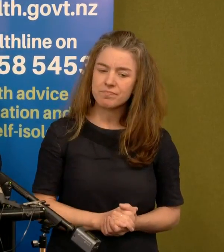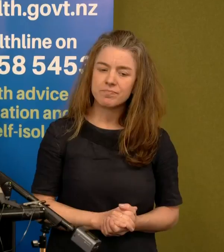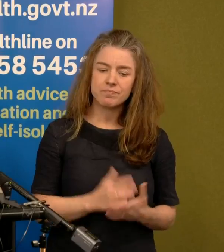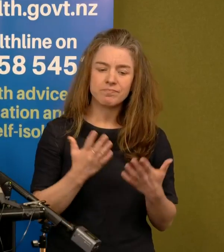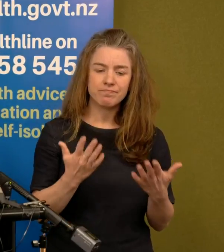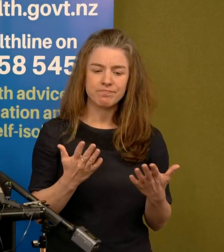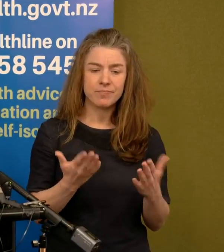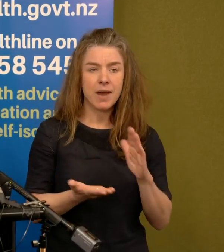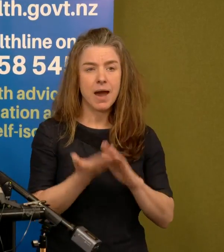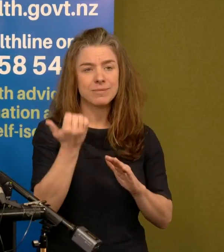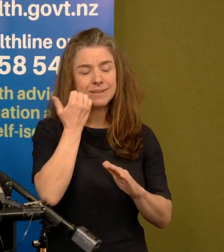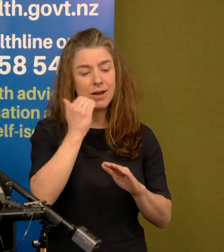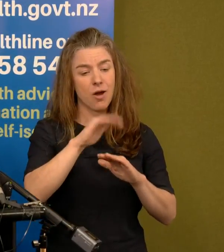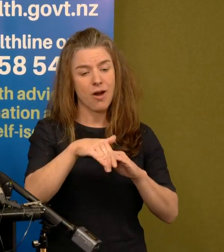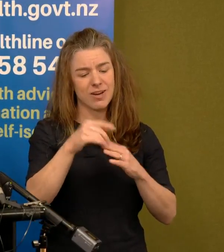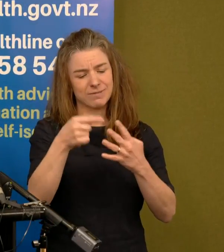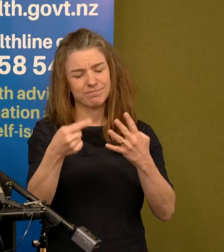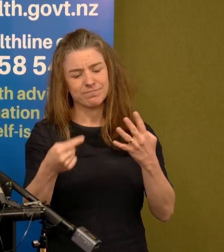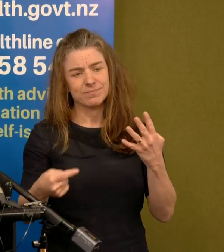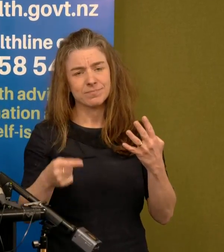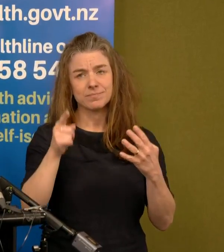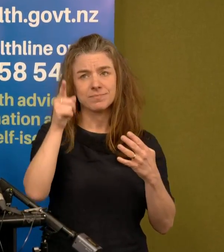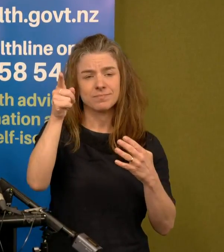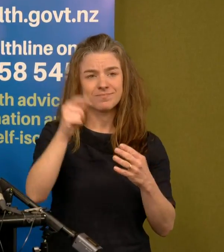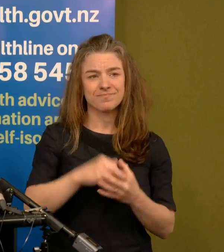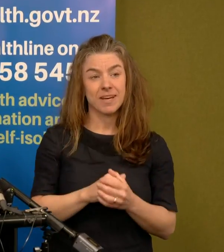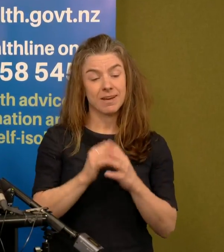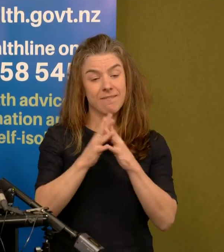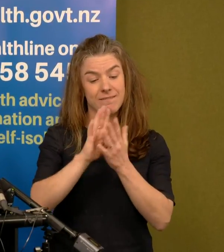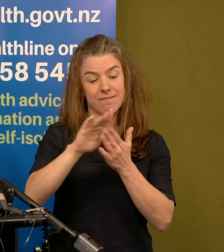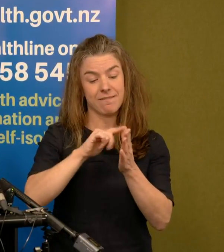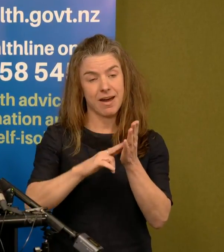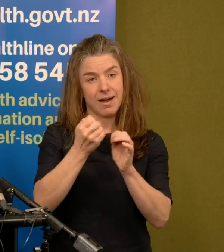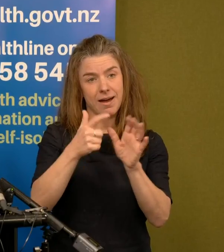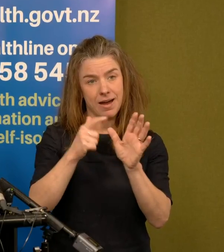So just an update on a few other matters. Whangapara oa.